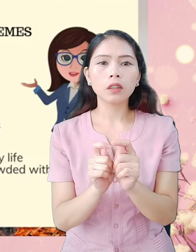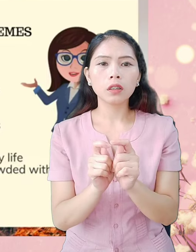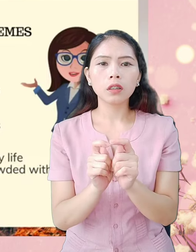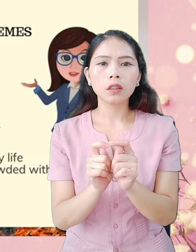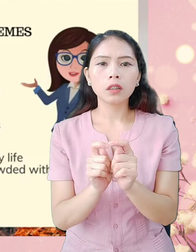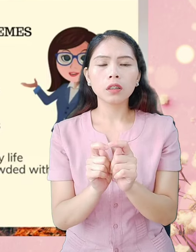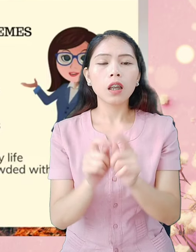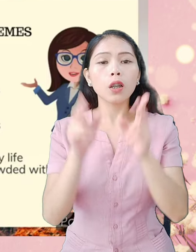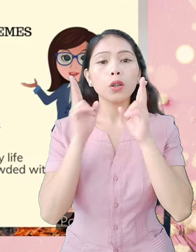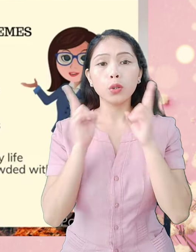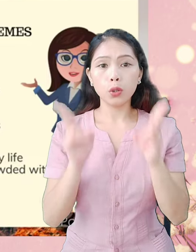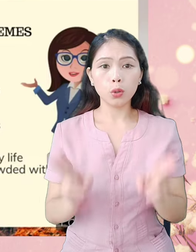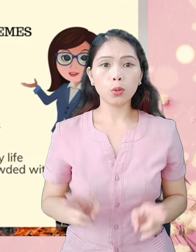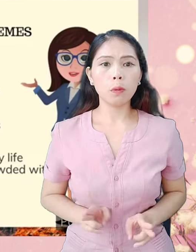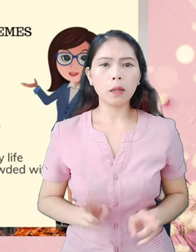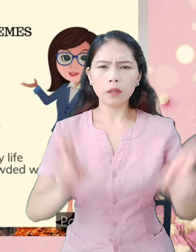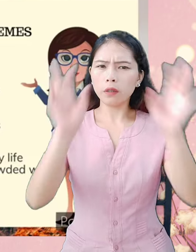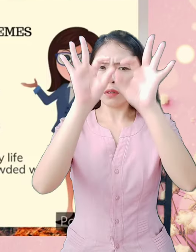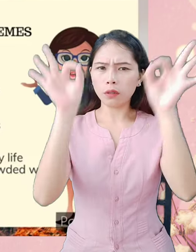human figures,